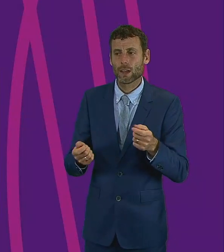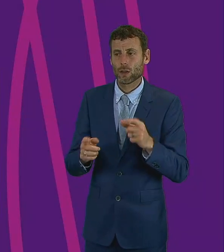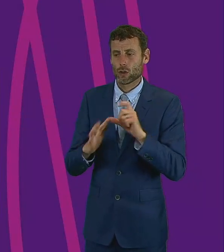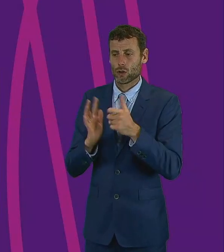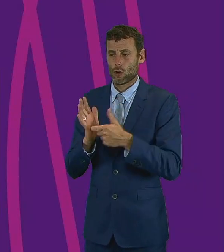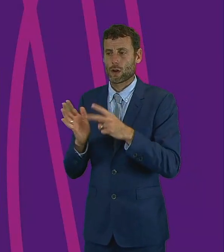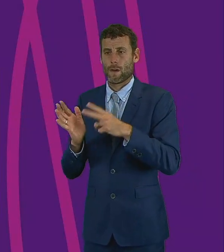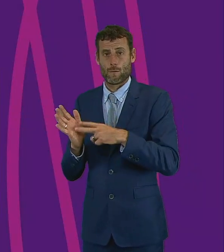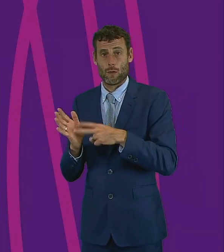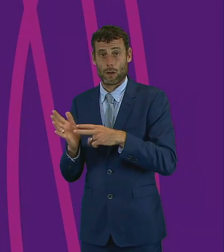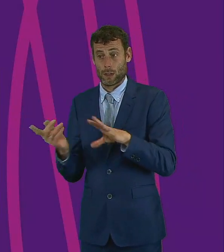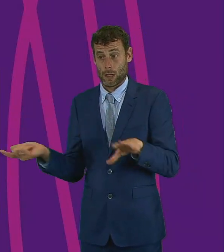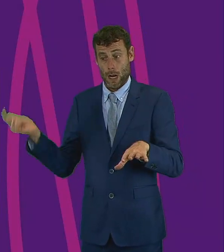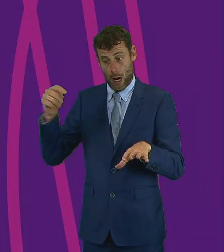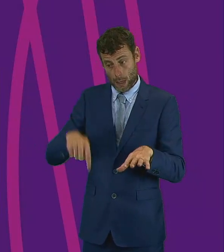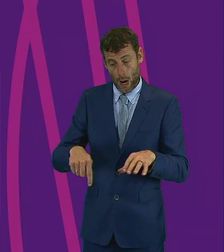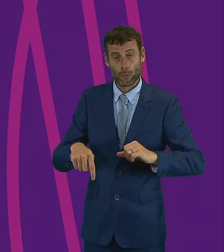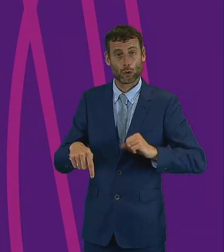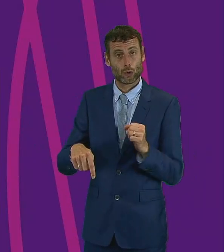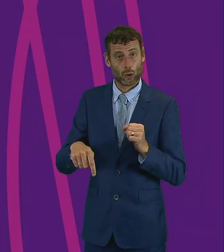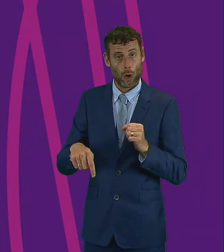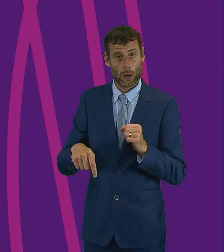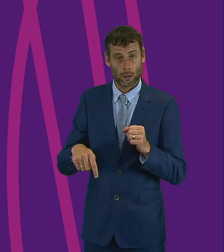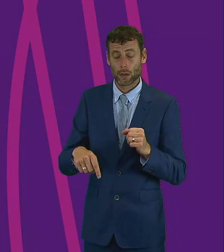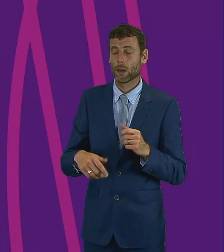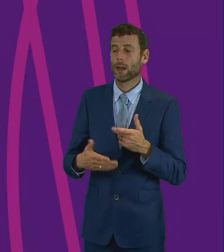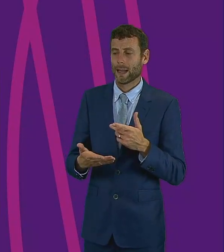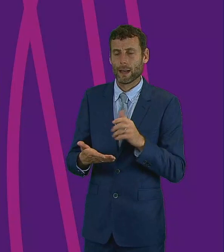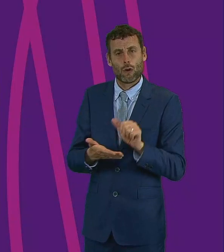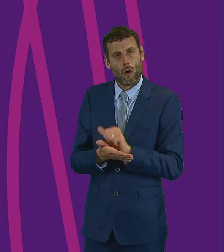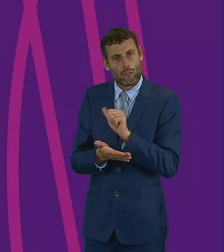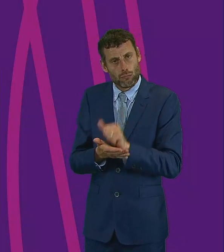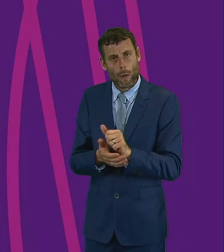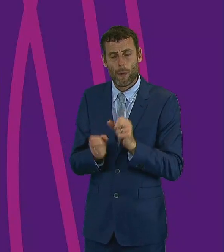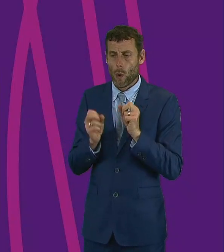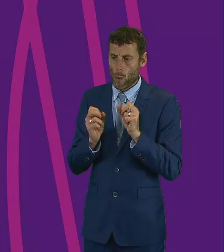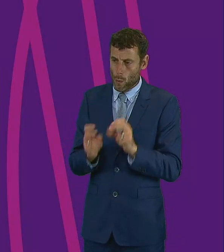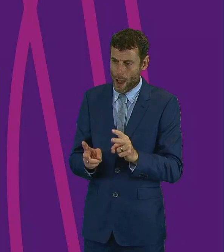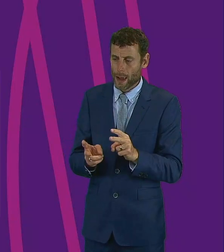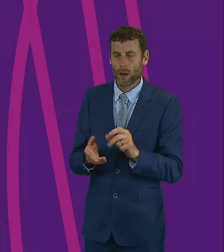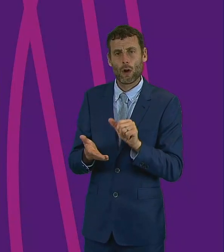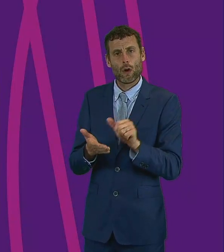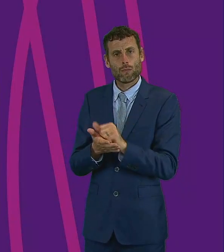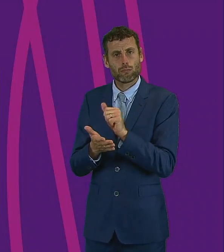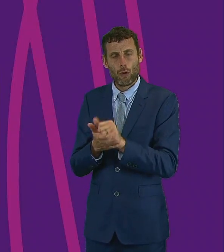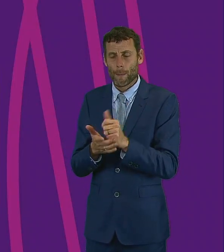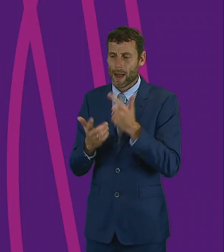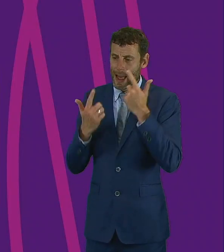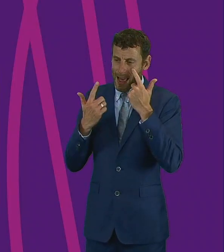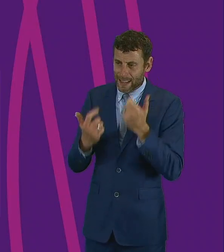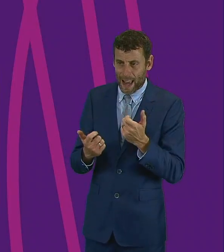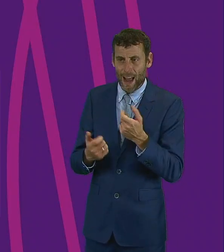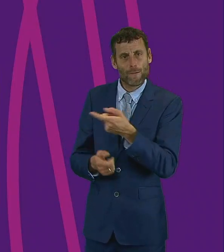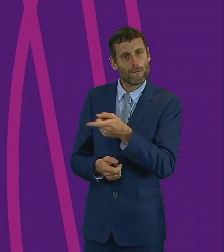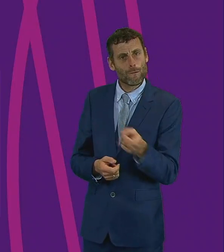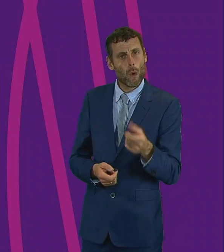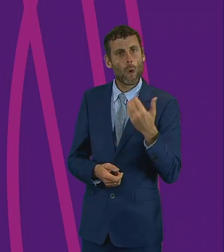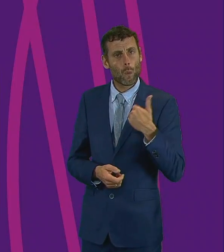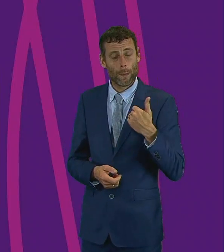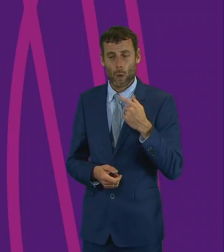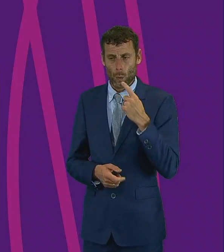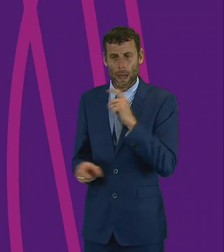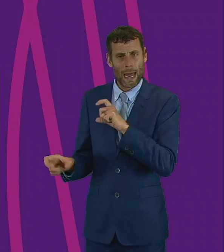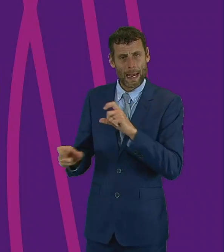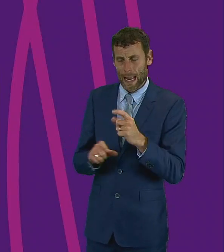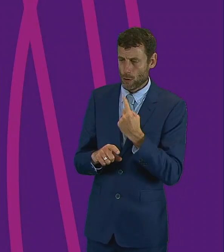Veronicus coming to Scotland in a proper way that allows proper care for women. So we will continue to try to do the